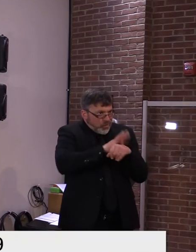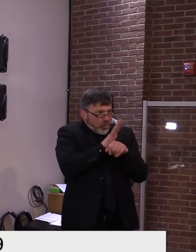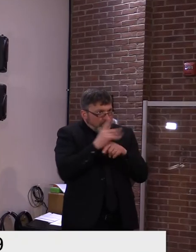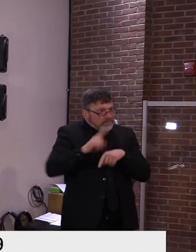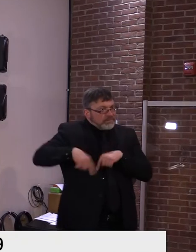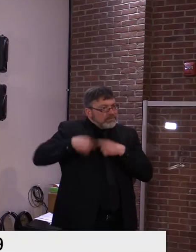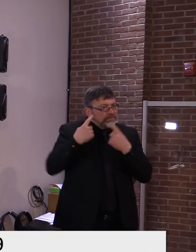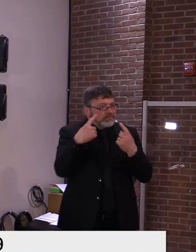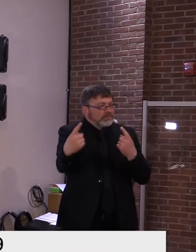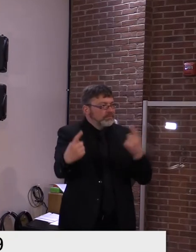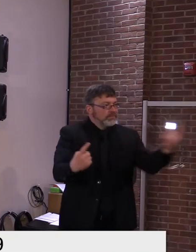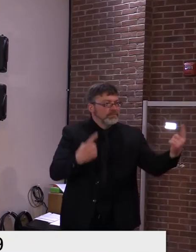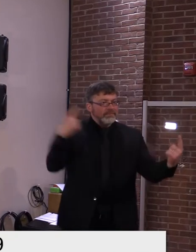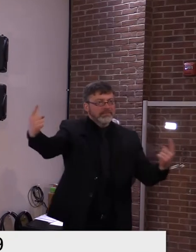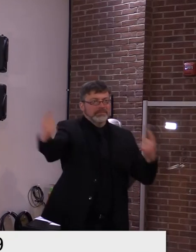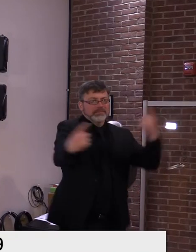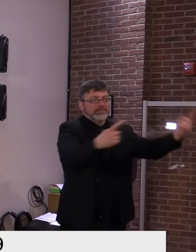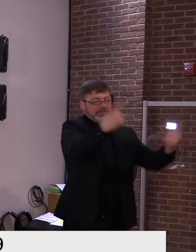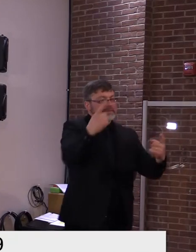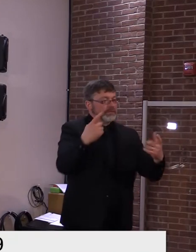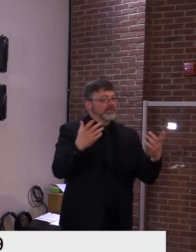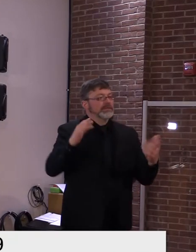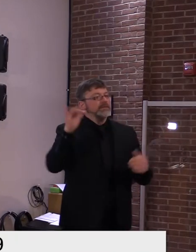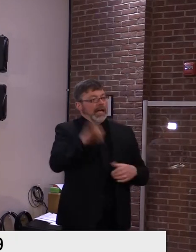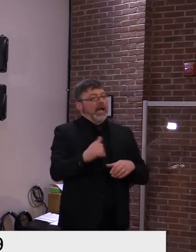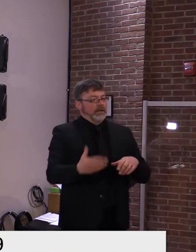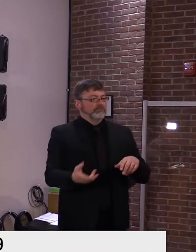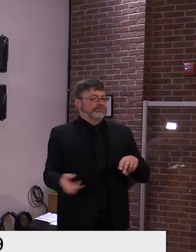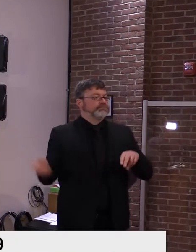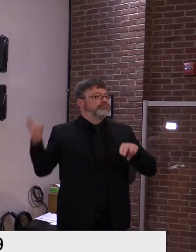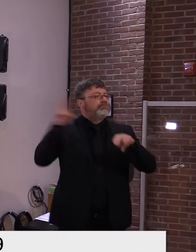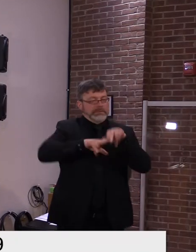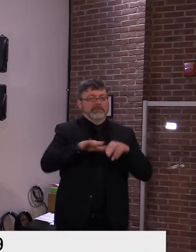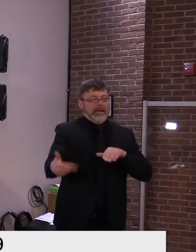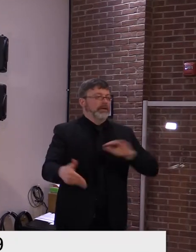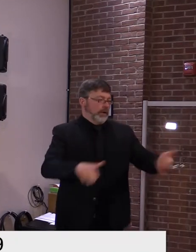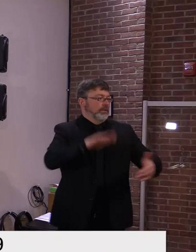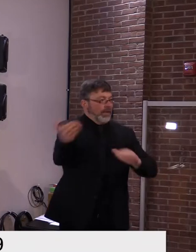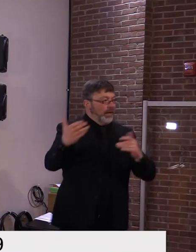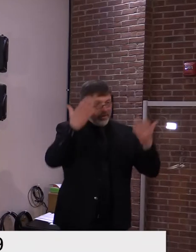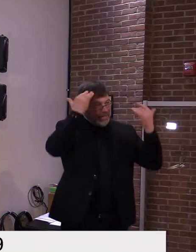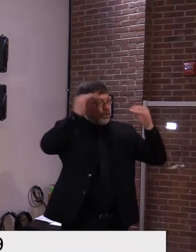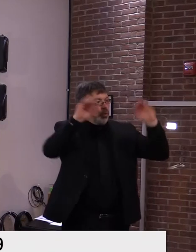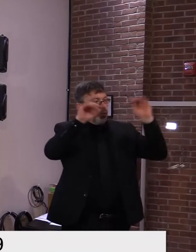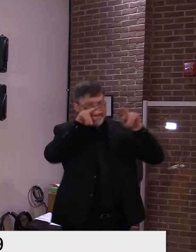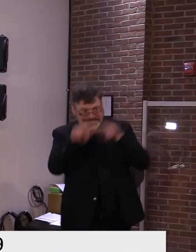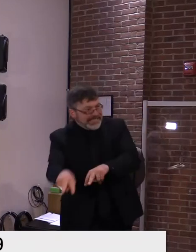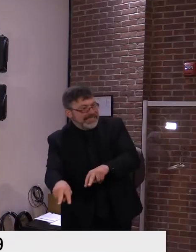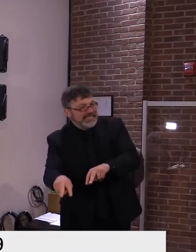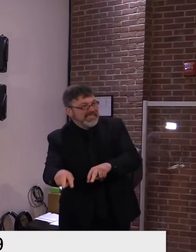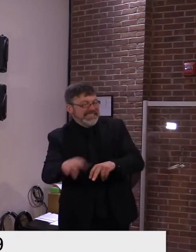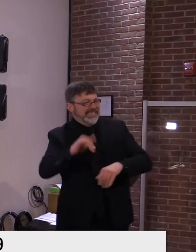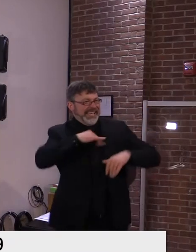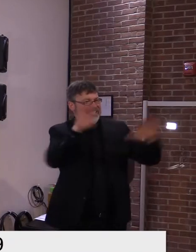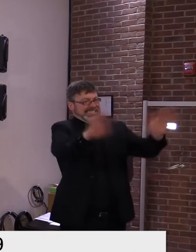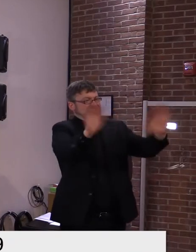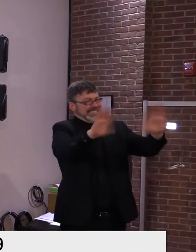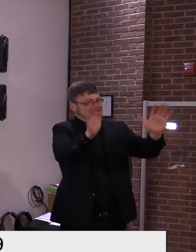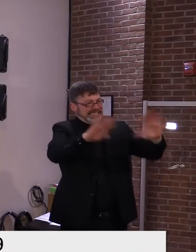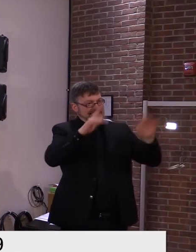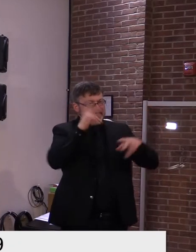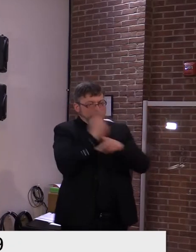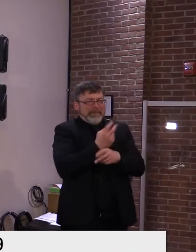to really stay separate from one another. That safety net was reduced significantly for this